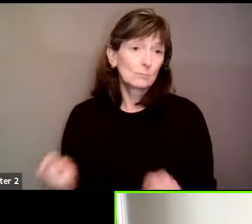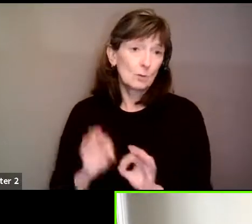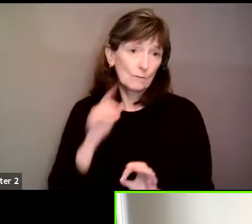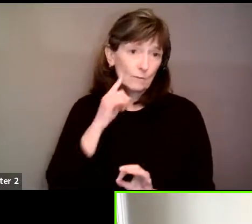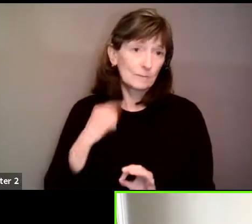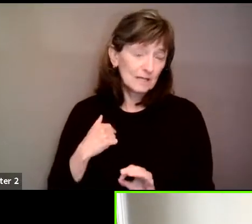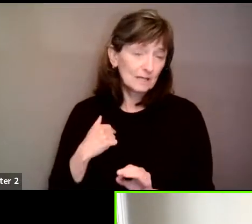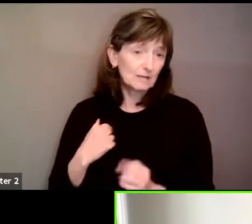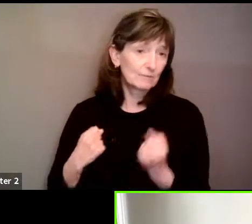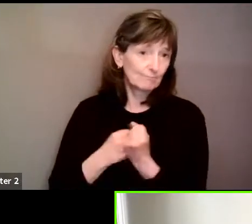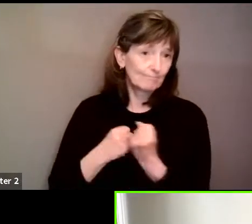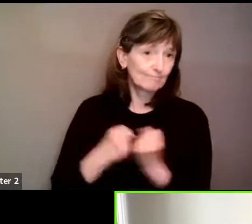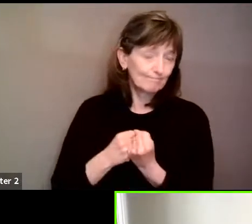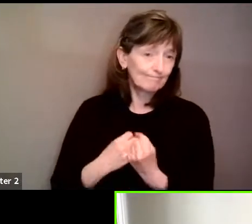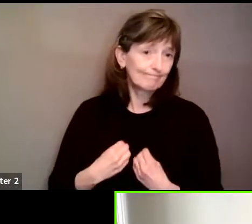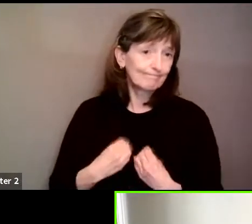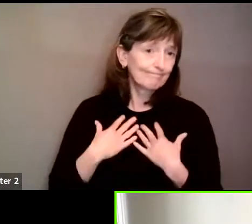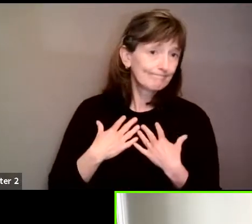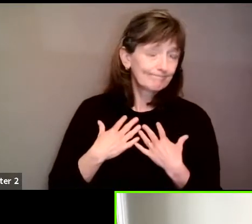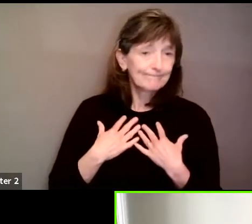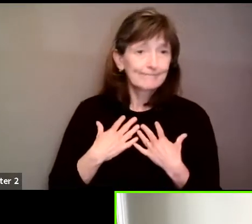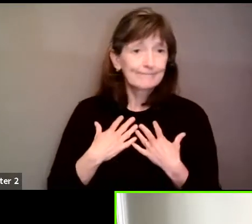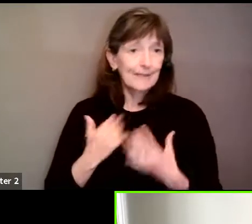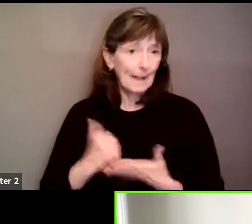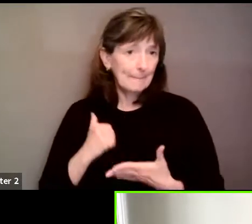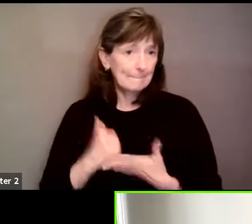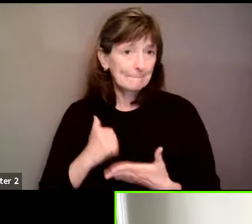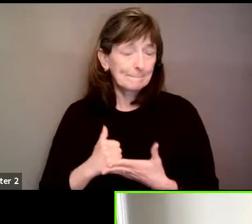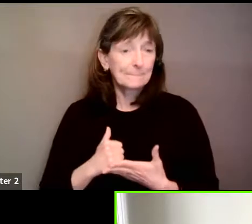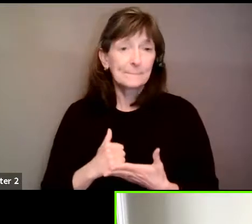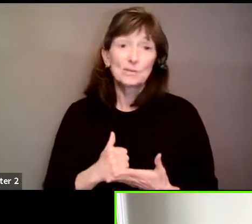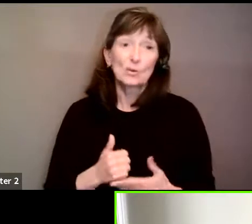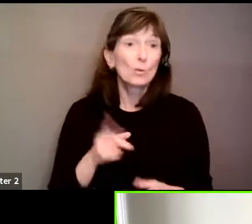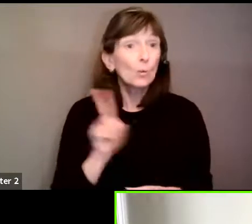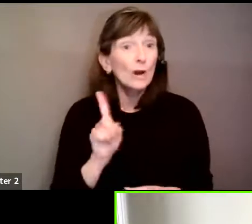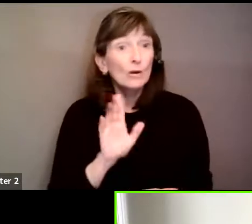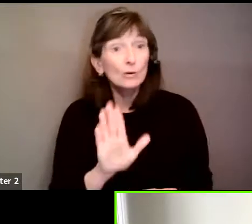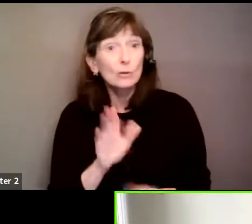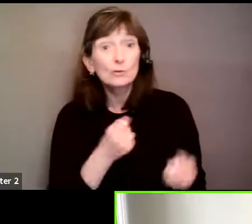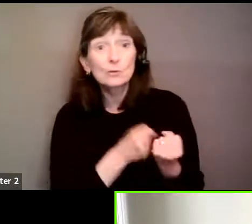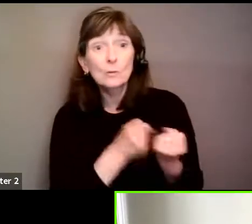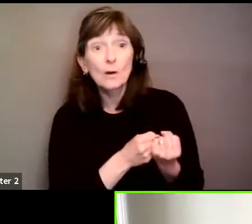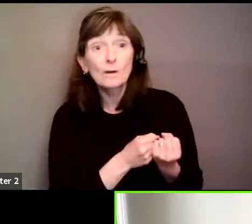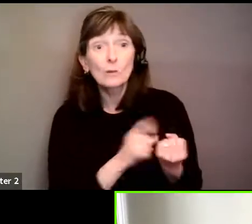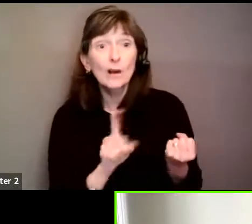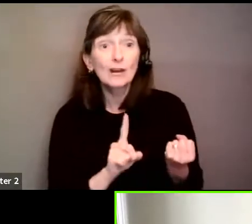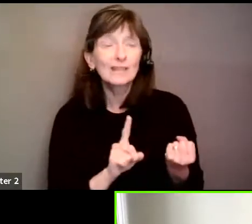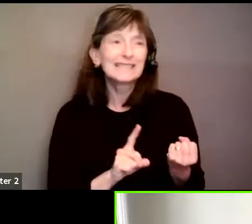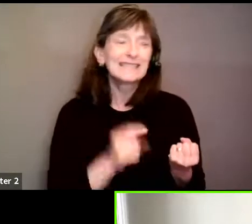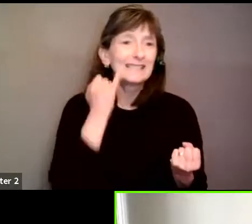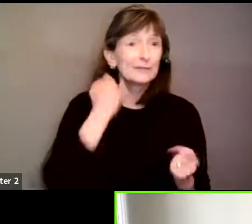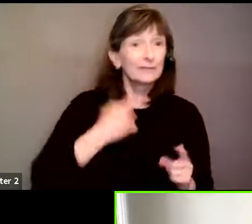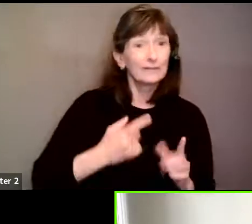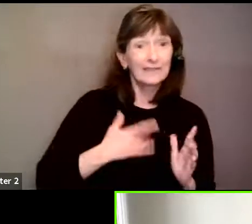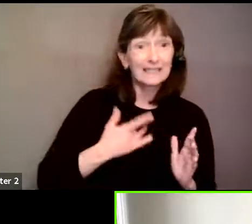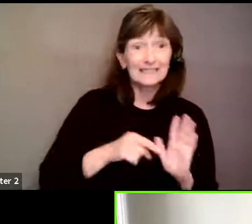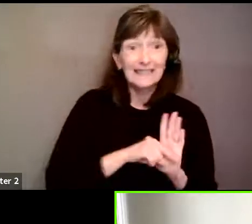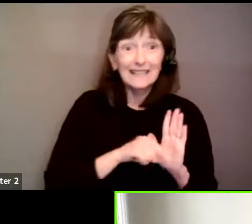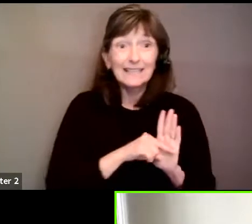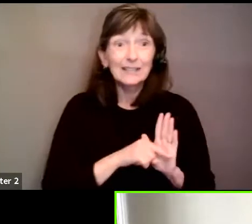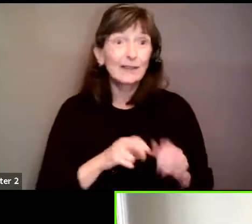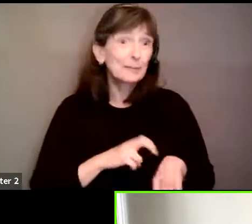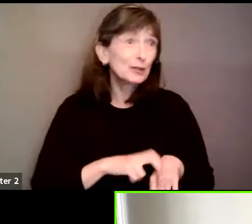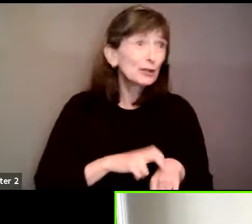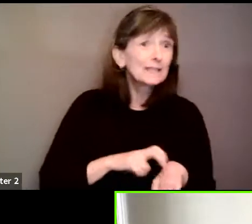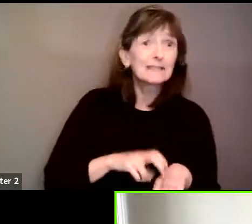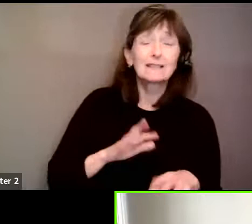And yeah, so I think whatever your support system looks like in that moment, to just reach out and be like, I really need a pep talk. I'm really nervous. I have to go like